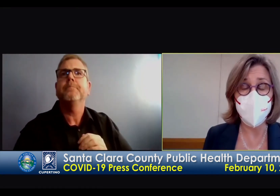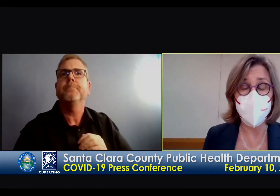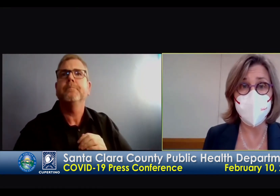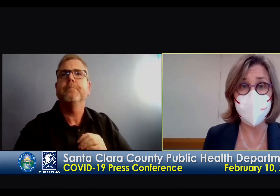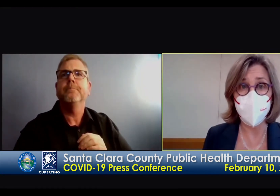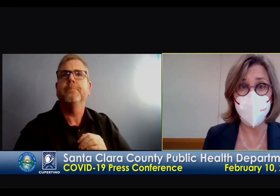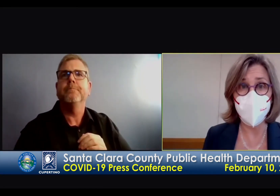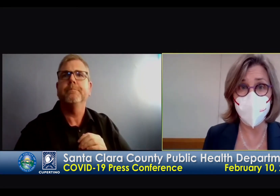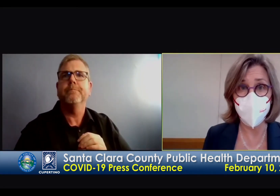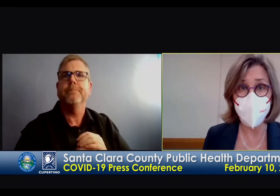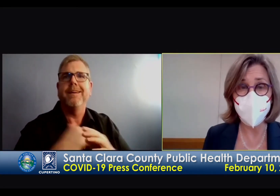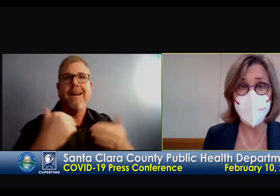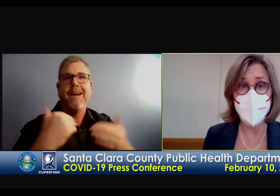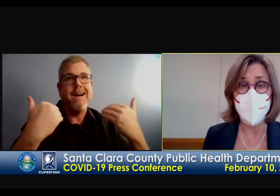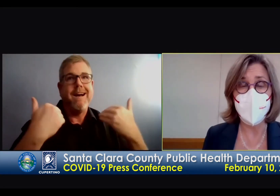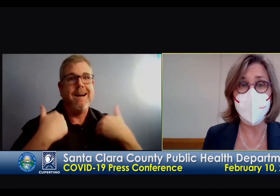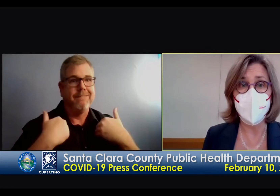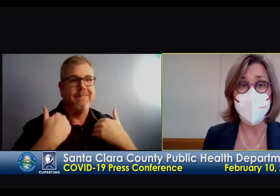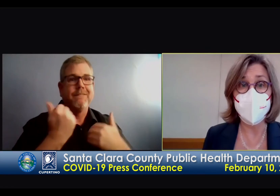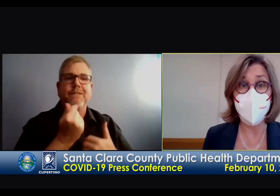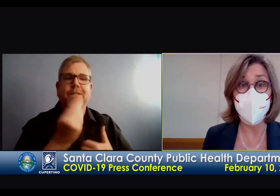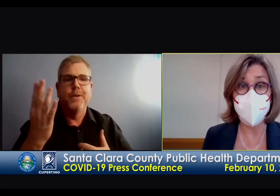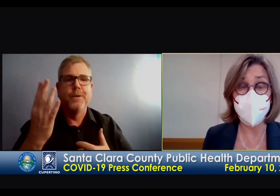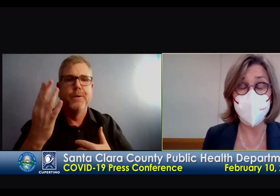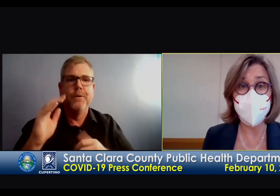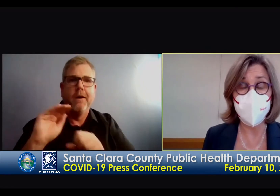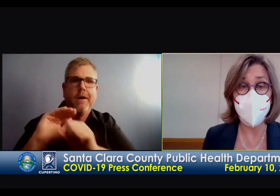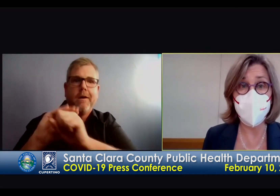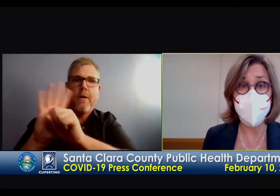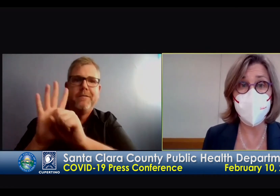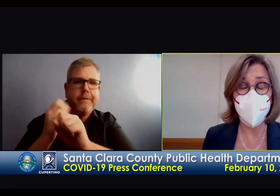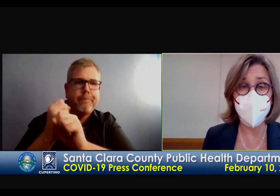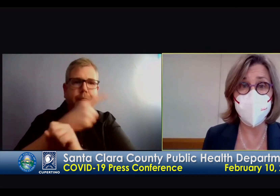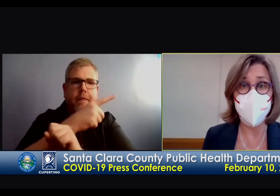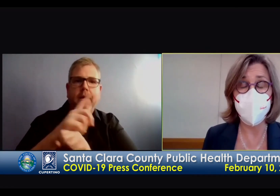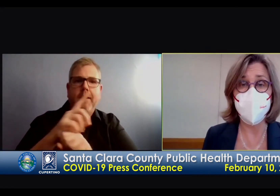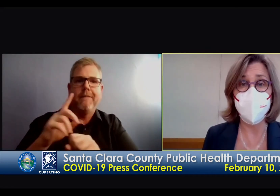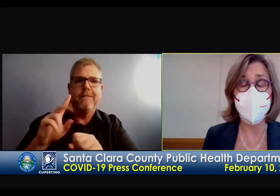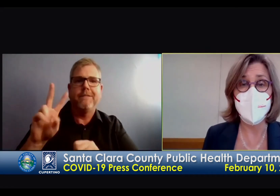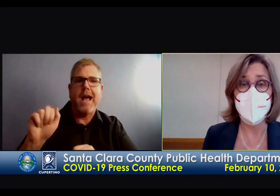variant is one of those. There's different concerns about each variant.